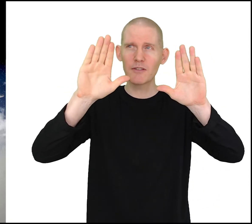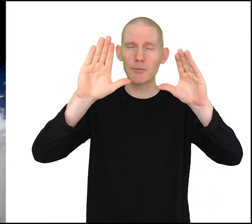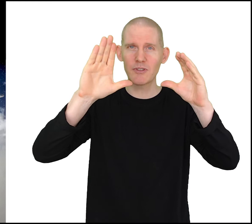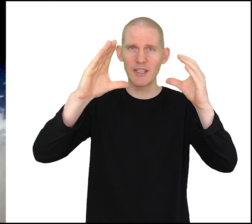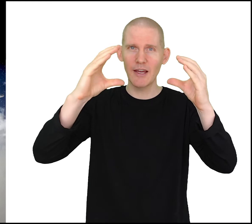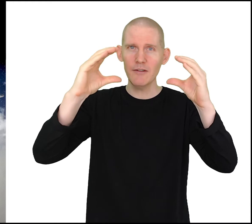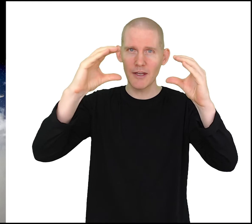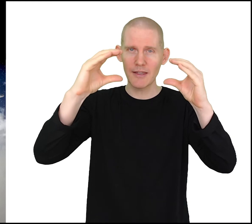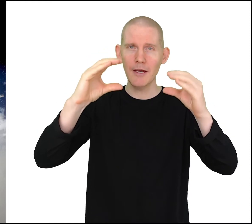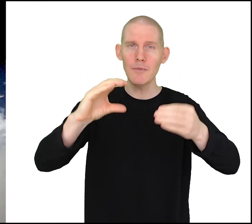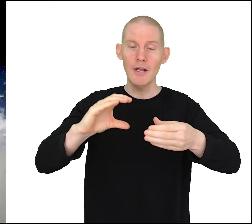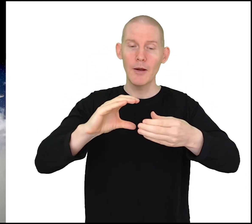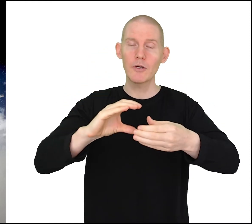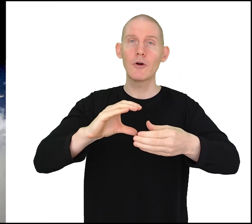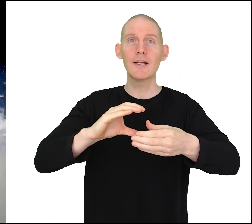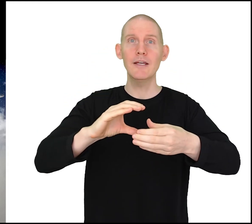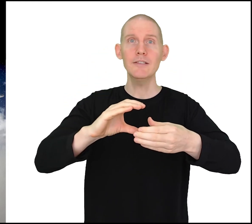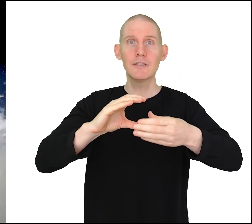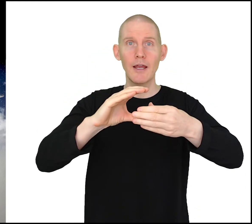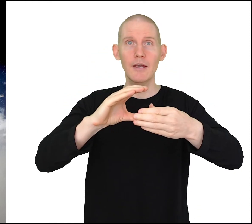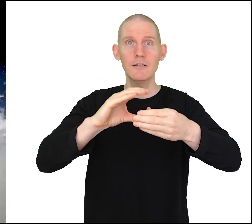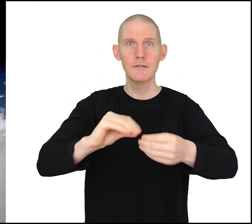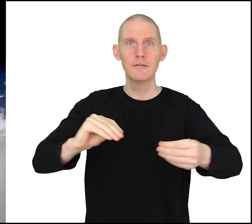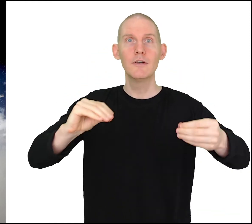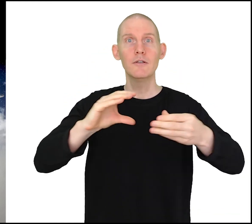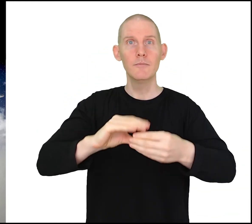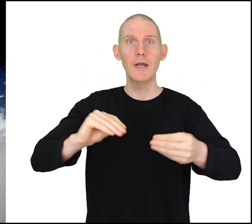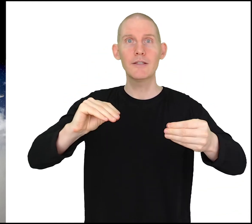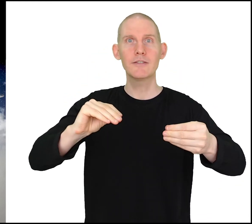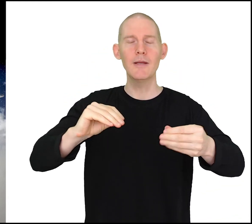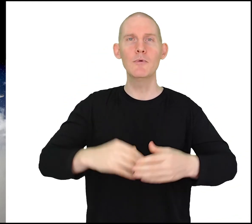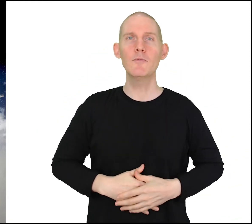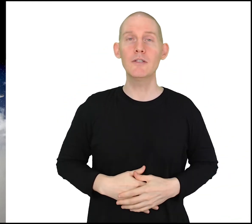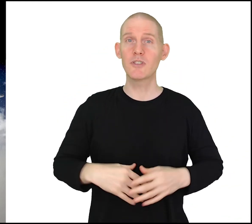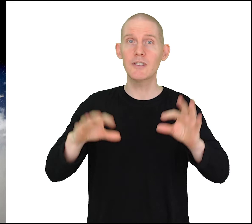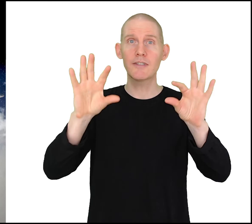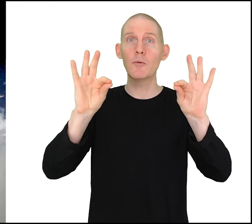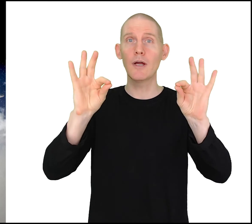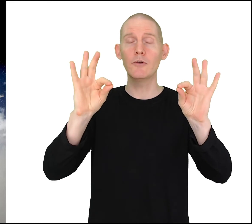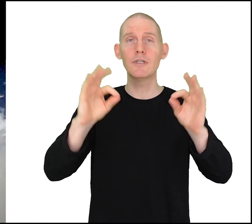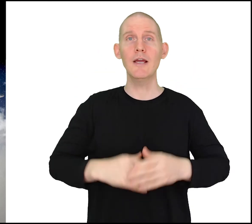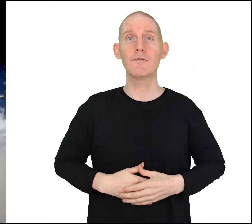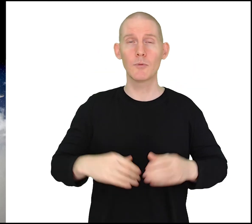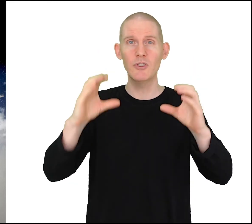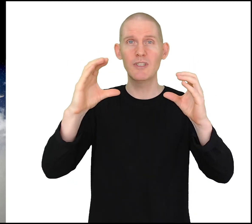are together like that, and we're going to go like this and make the same movement, just this time we're not using F's, we'll be using